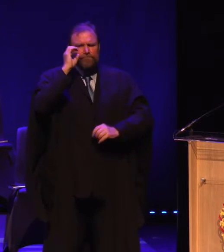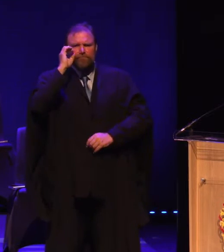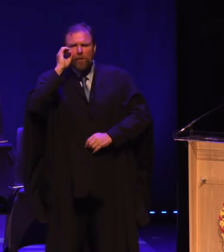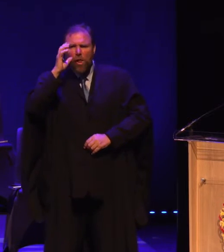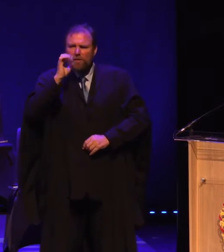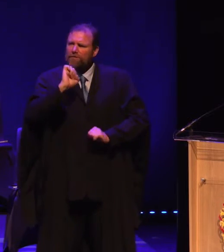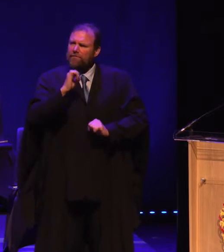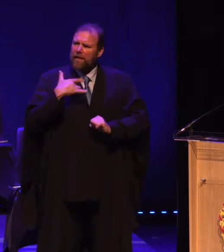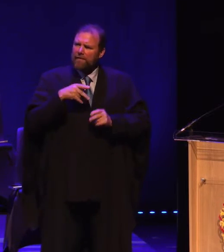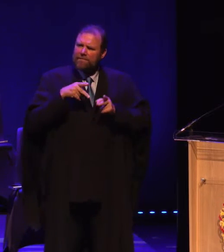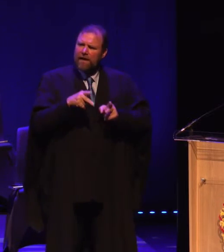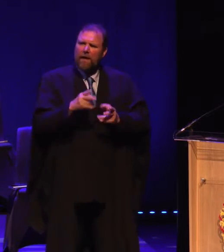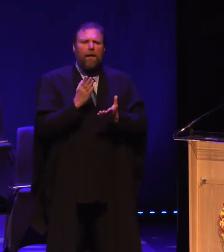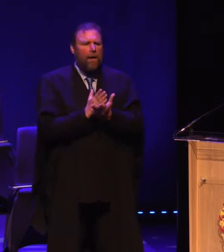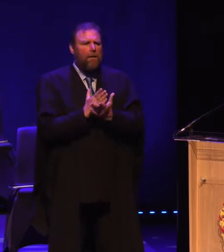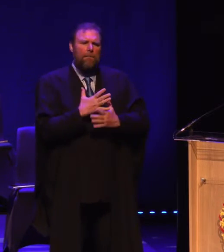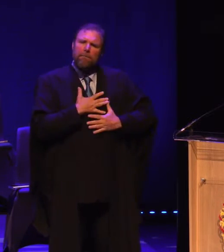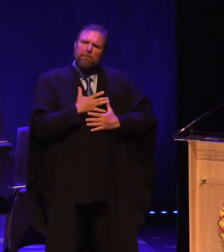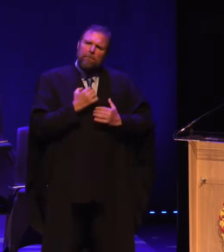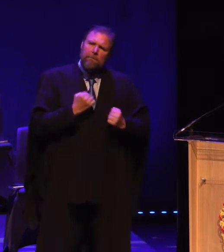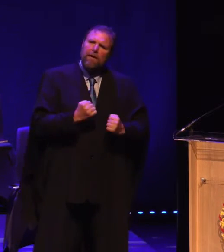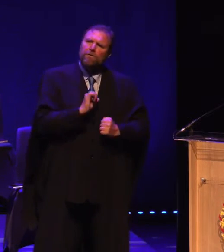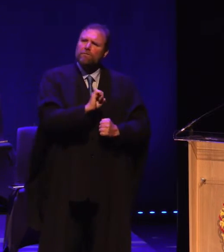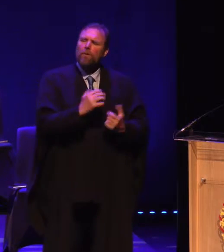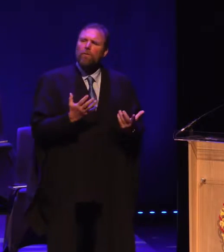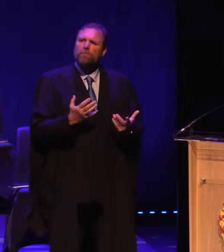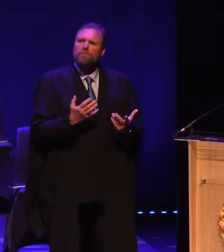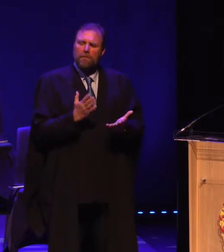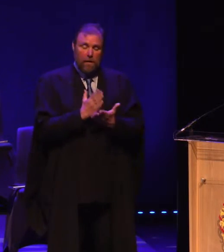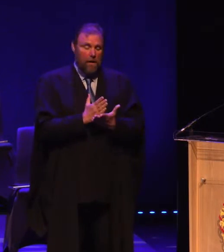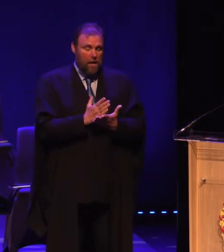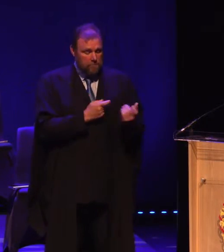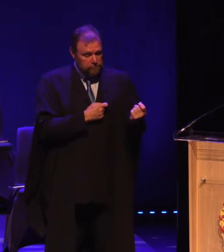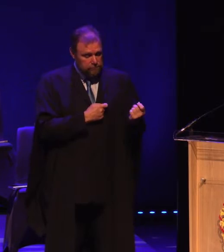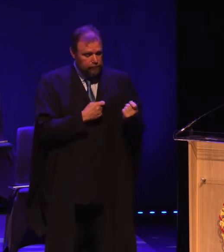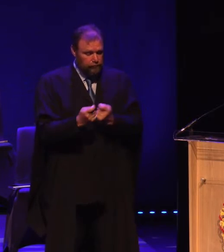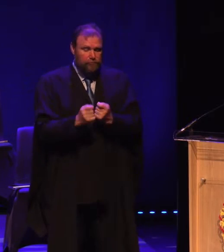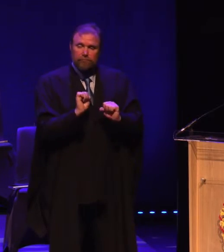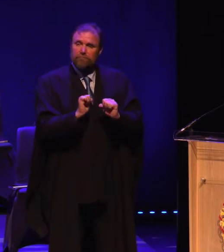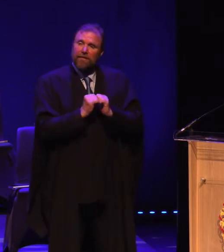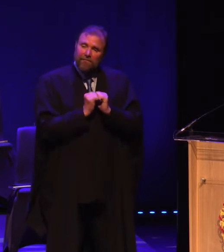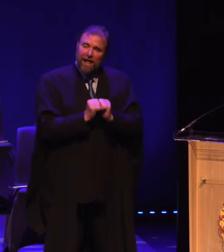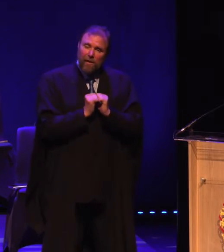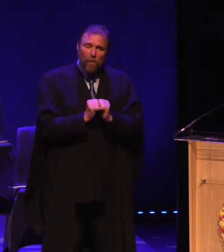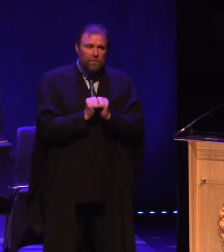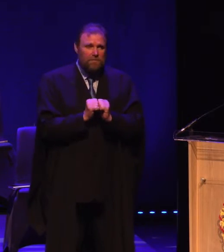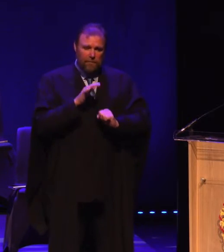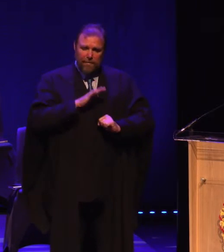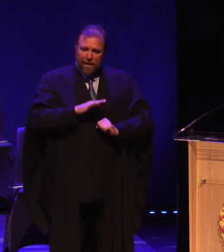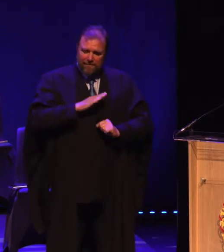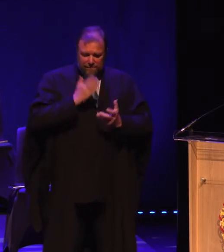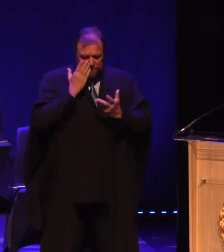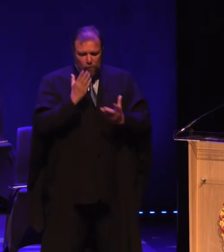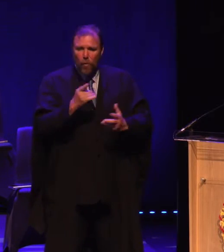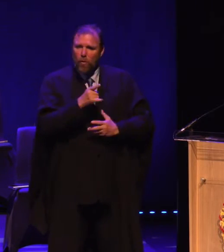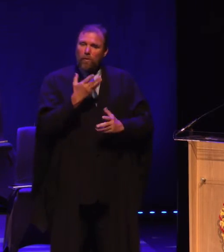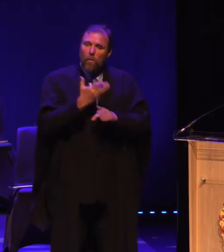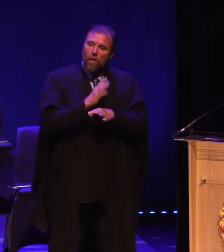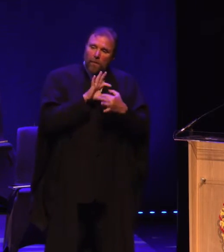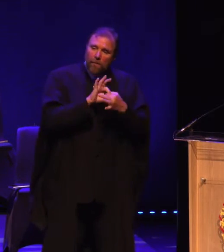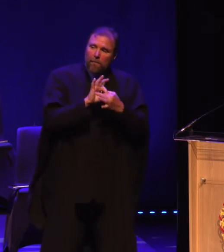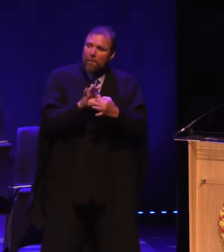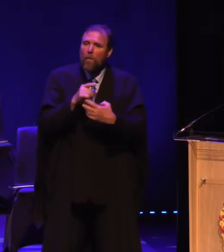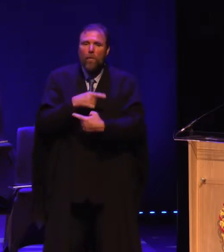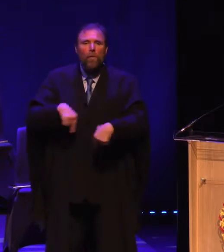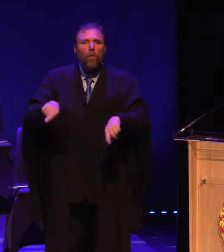cycle is something that he's really passionate about and brings with him in the values and behaviours that he displays when working with you, the